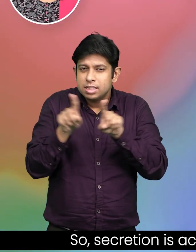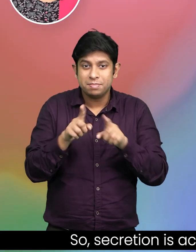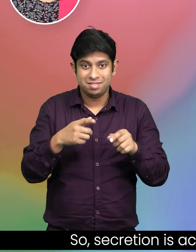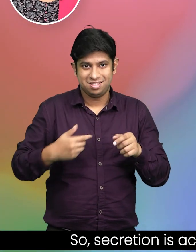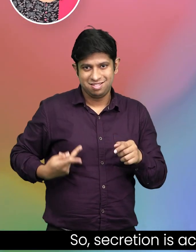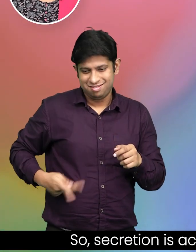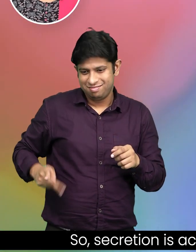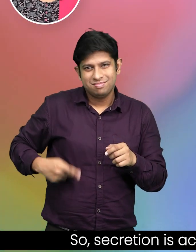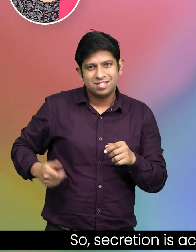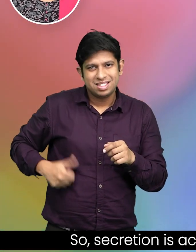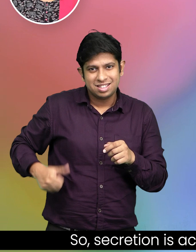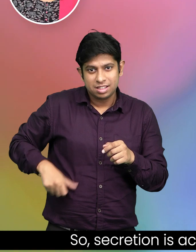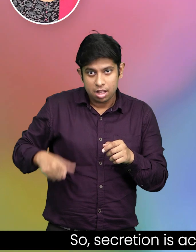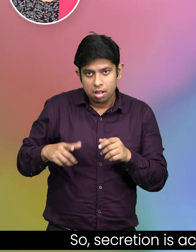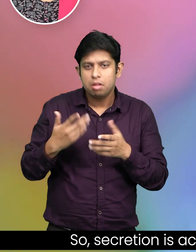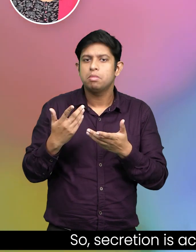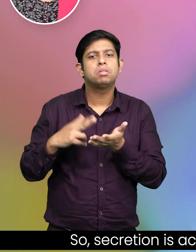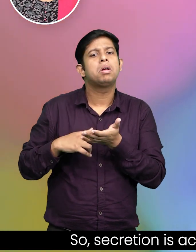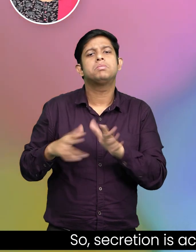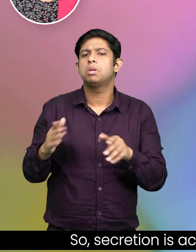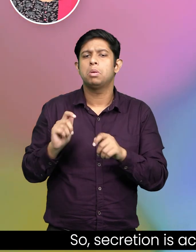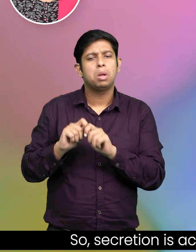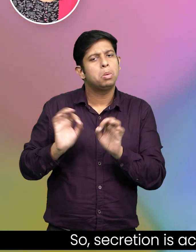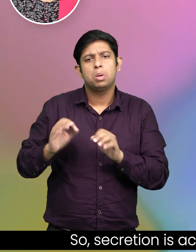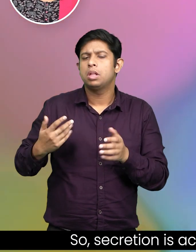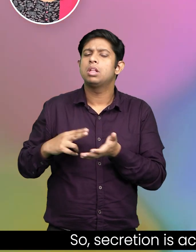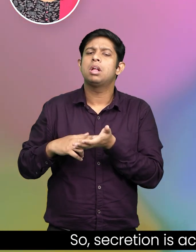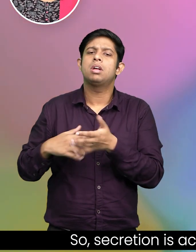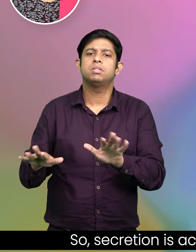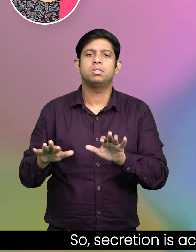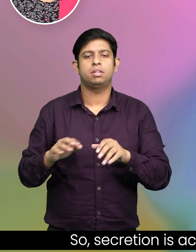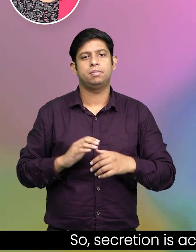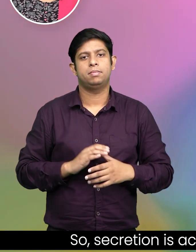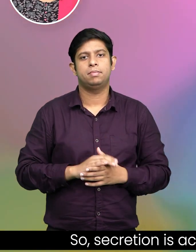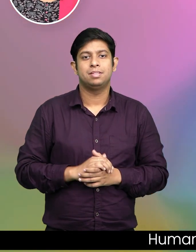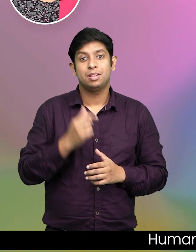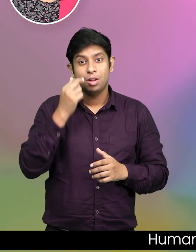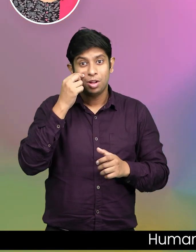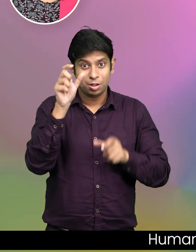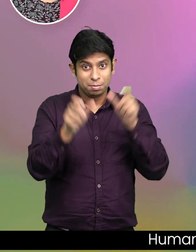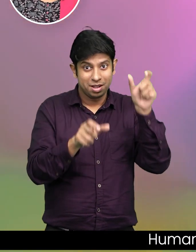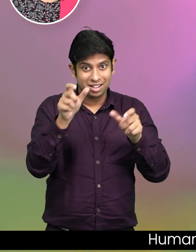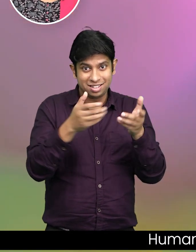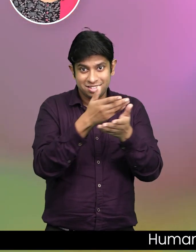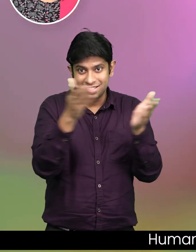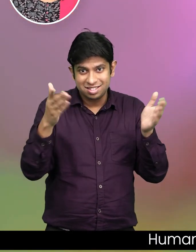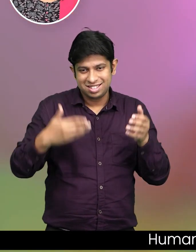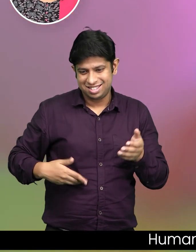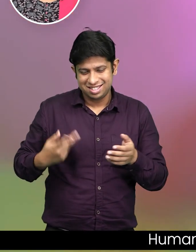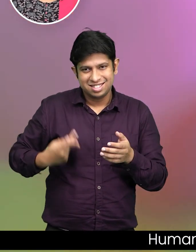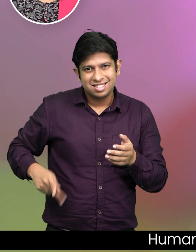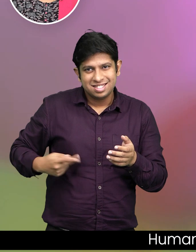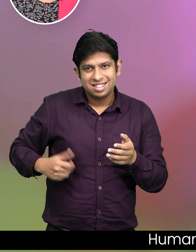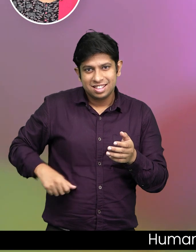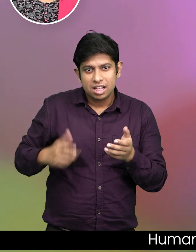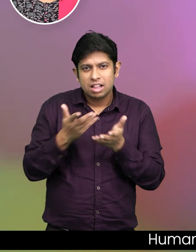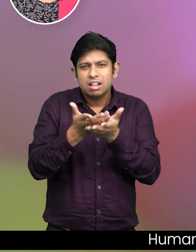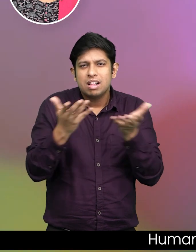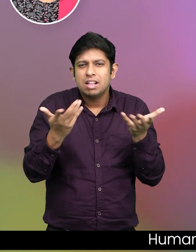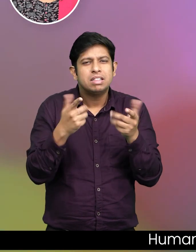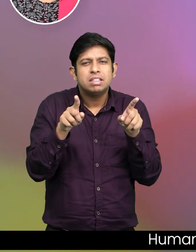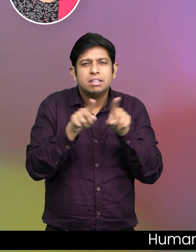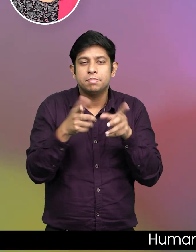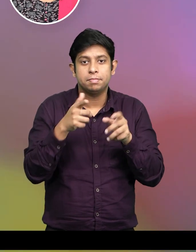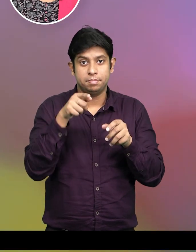active while excretion is passive in nature. Humans excrete materials